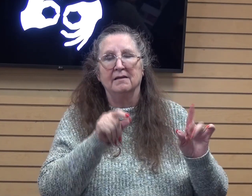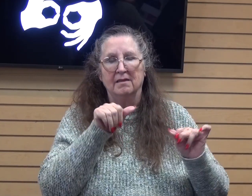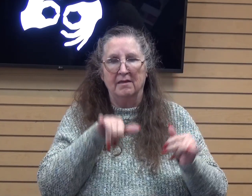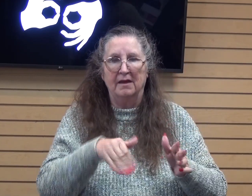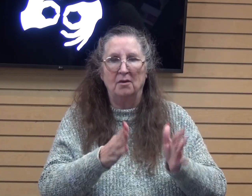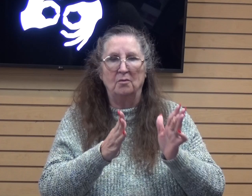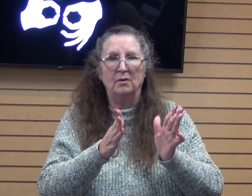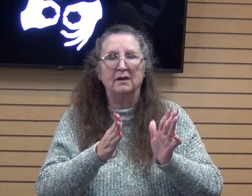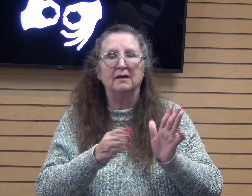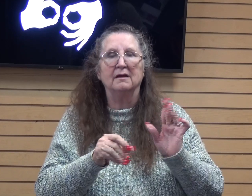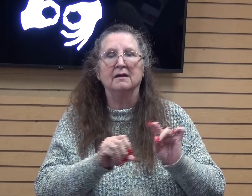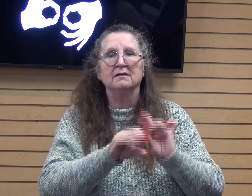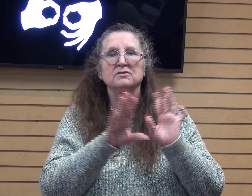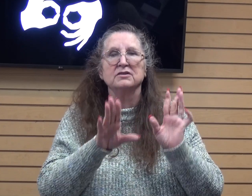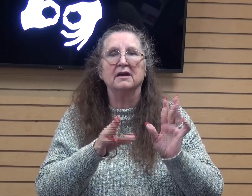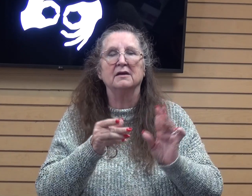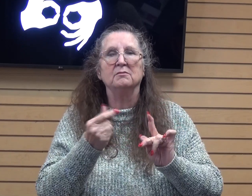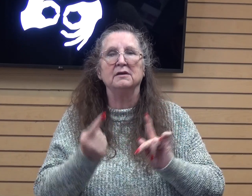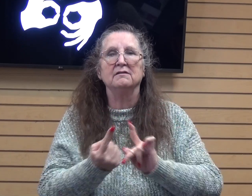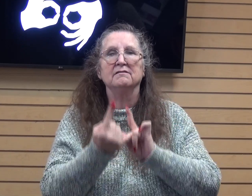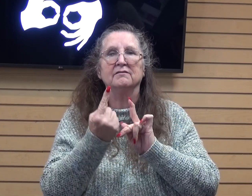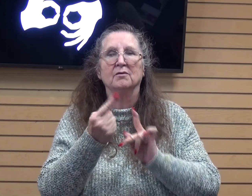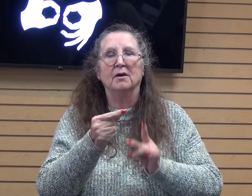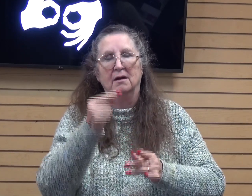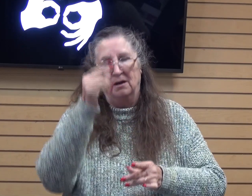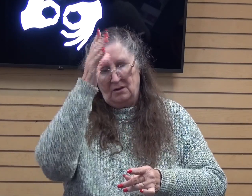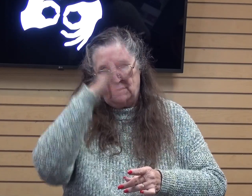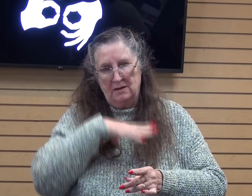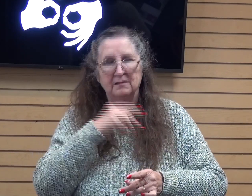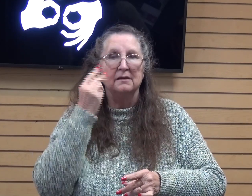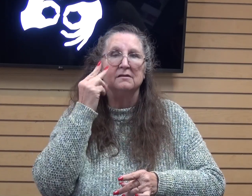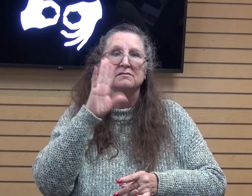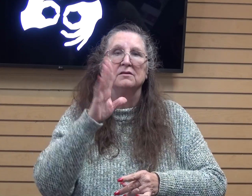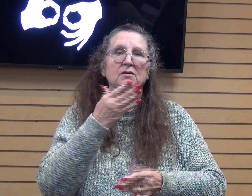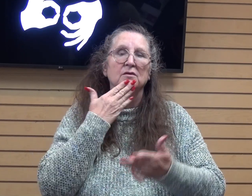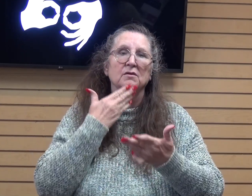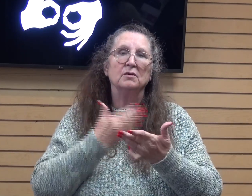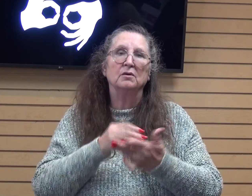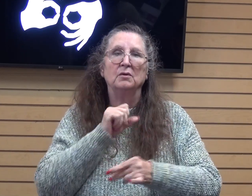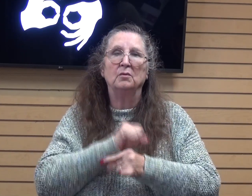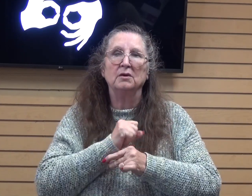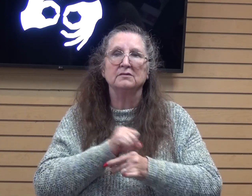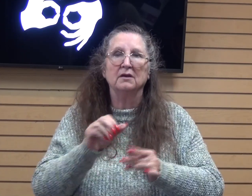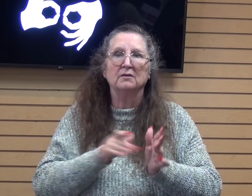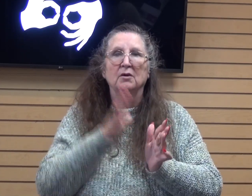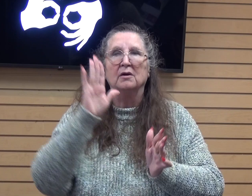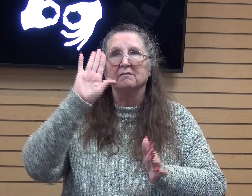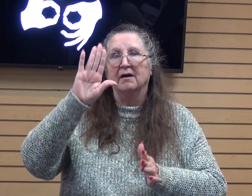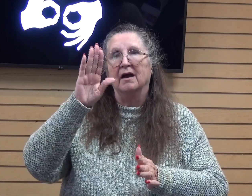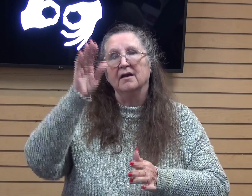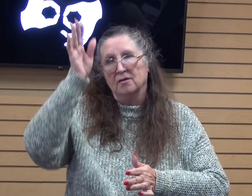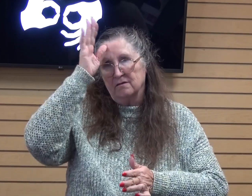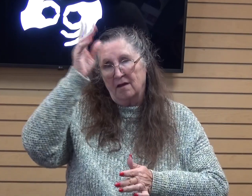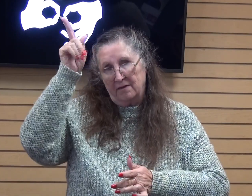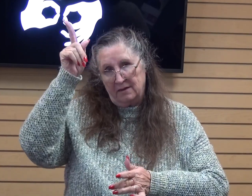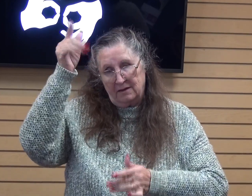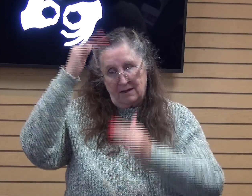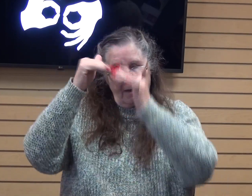men, that they may see your good works and glorify your Father in heaven." So Matthew 5 begins in what is